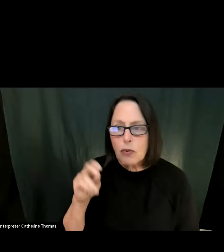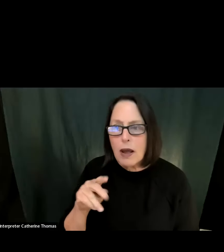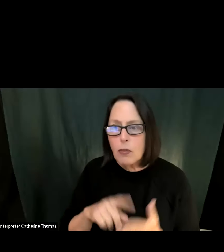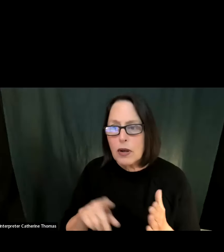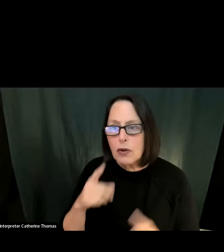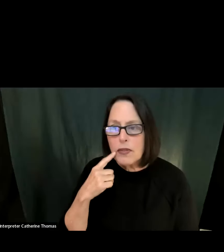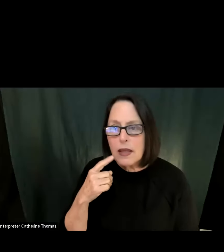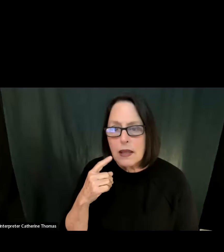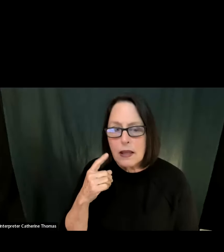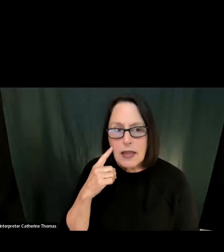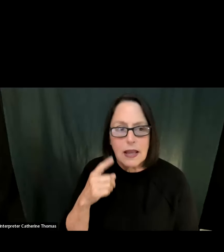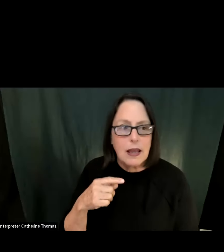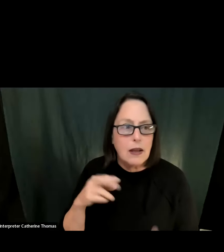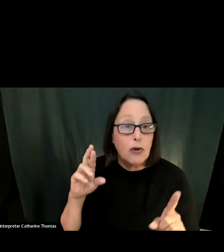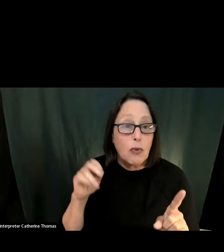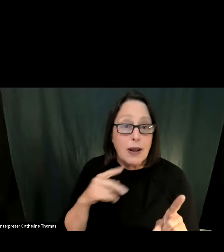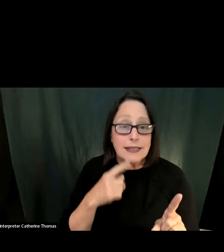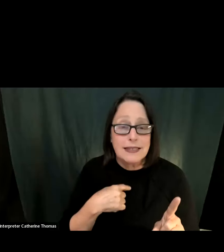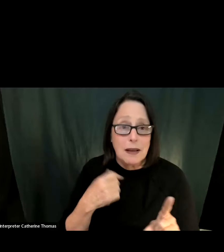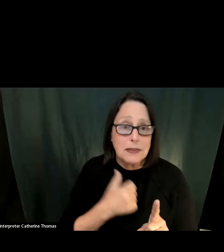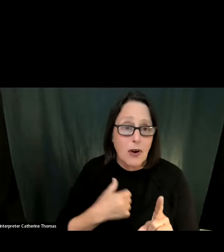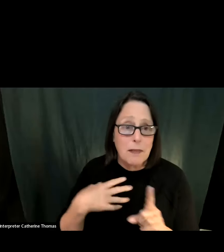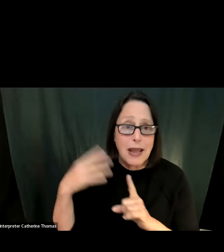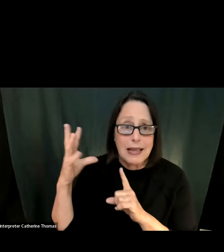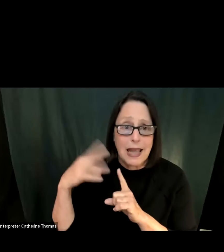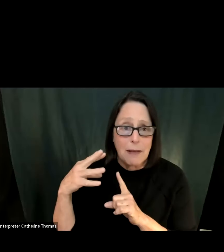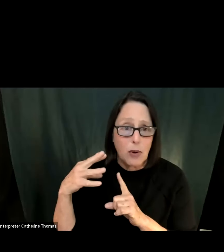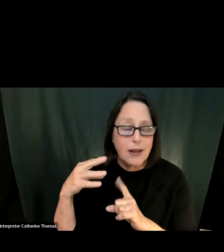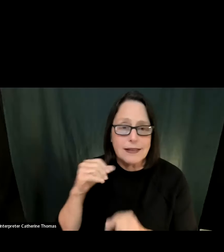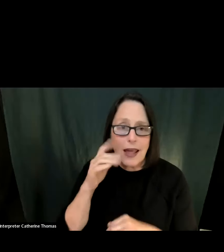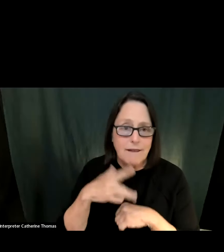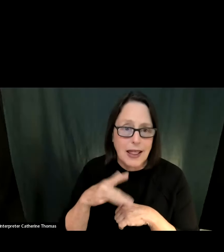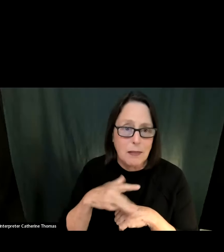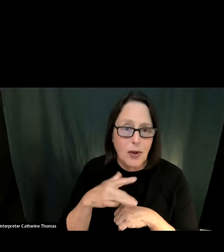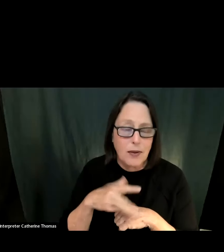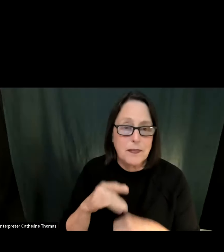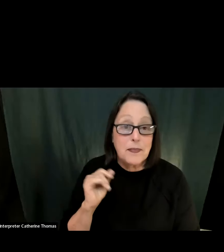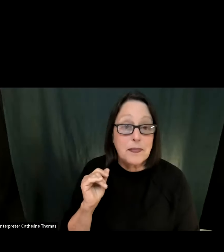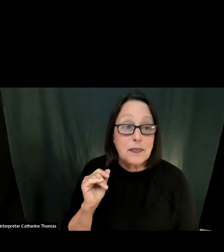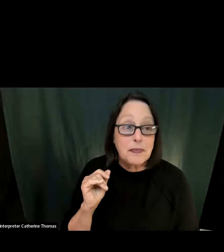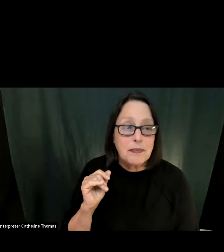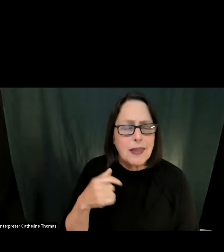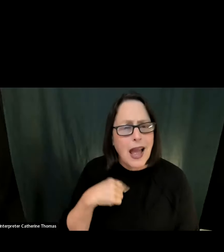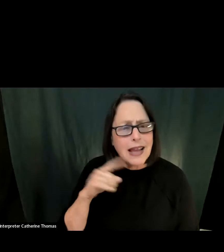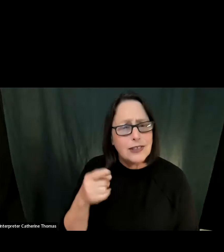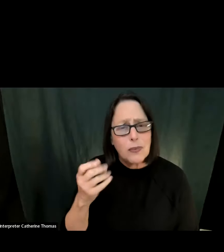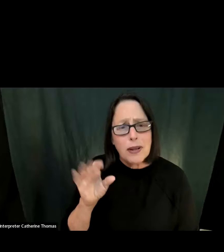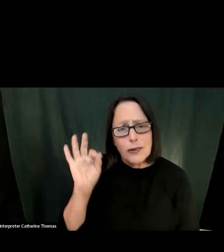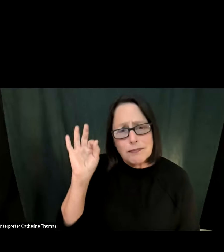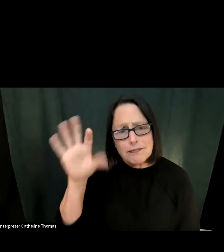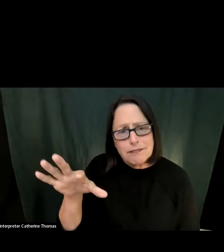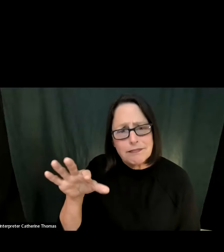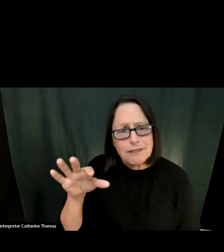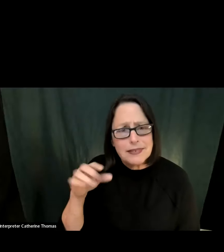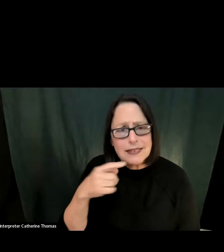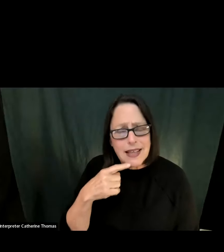And I apologize, my bandwidth is not available. So I just want to highlight, I think the